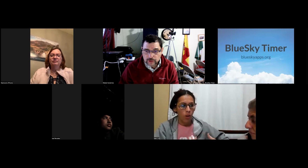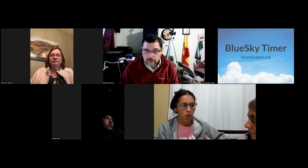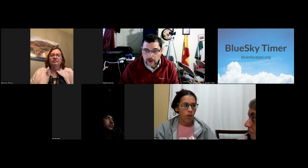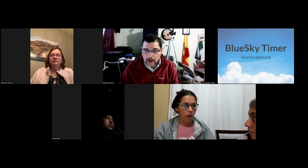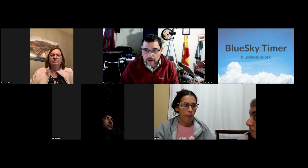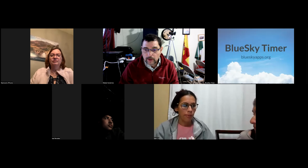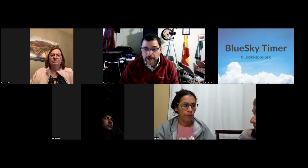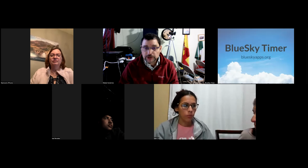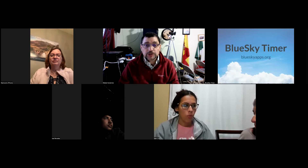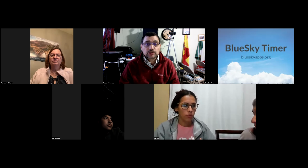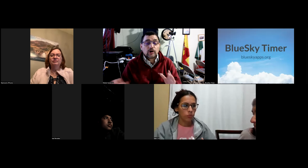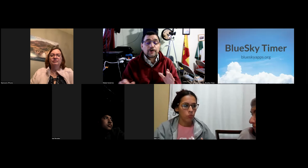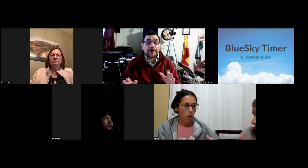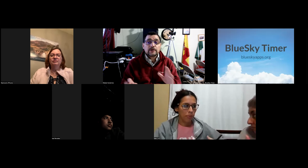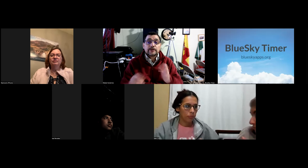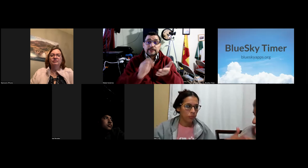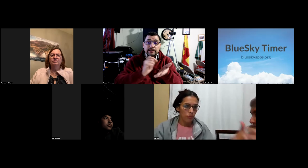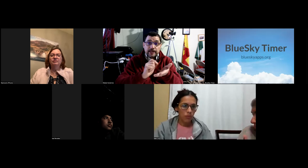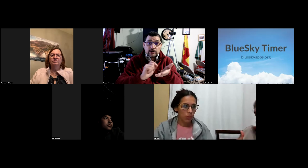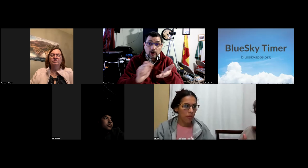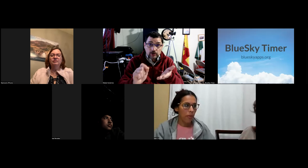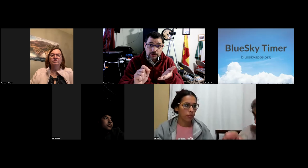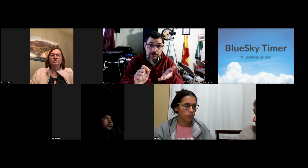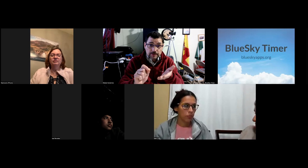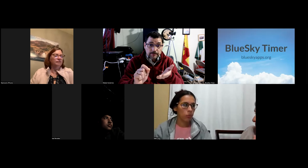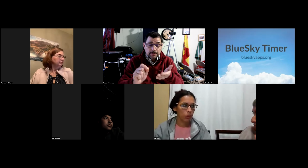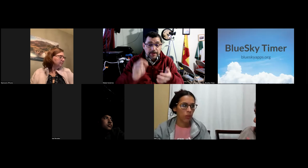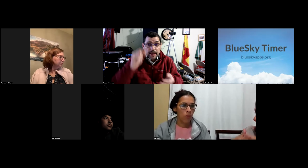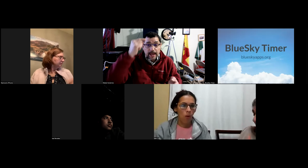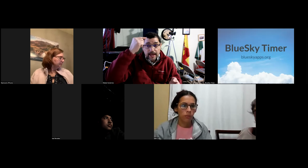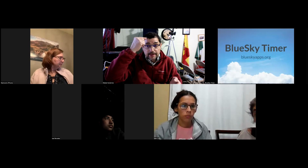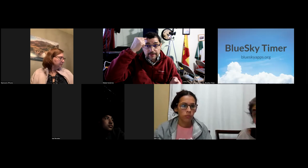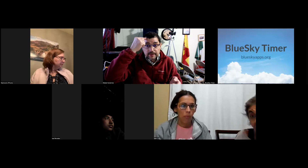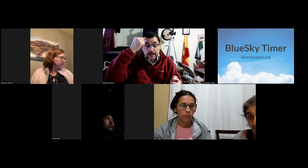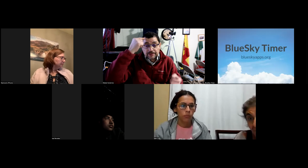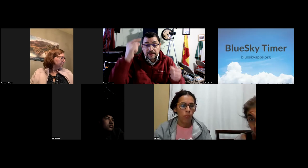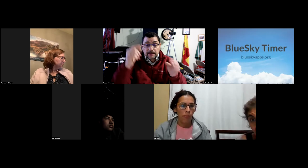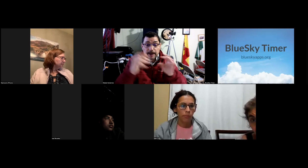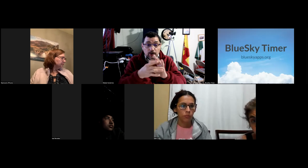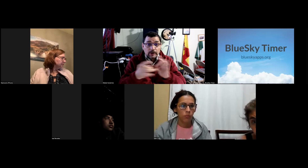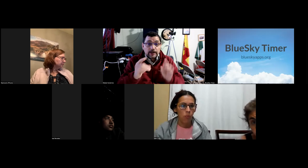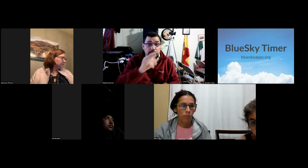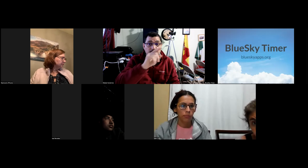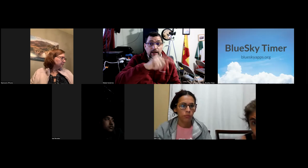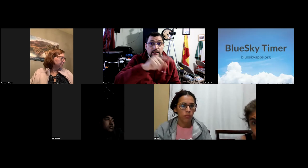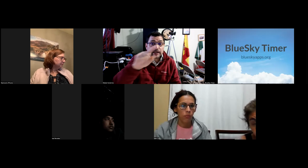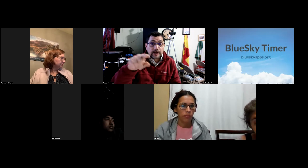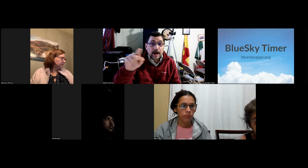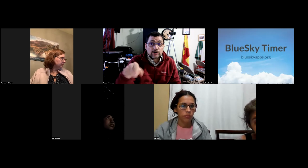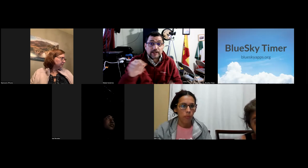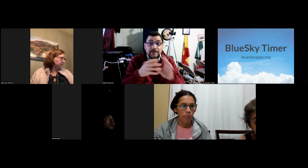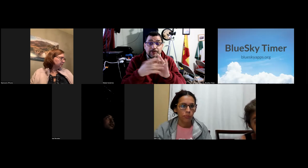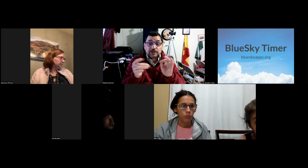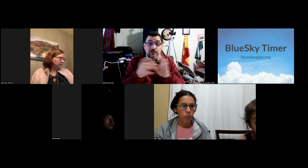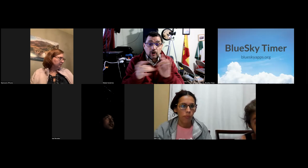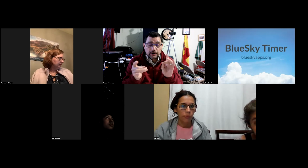while you are watching the story, take notes and think about how